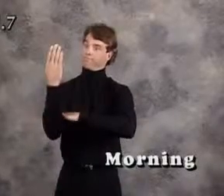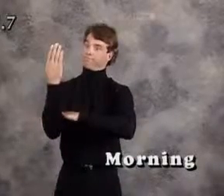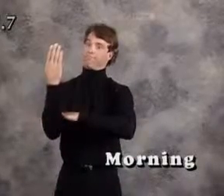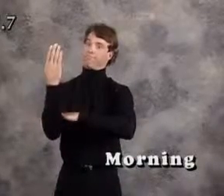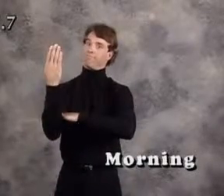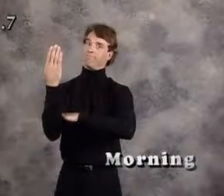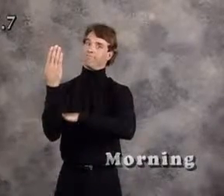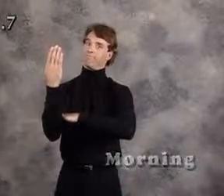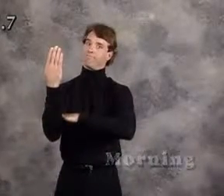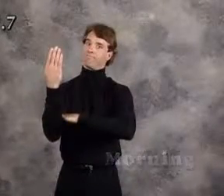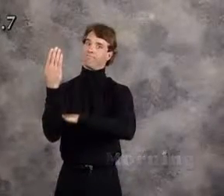Morning.